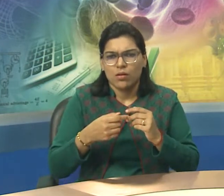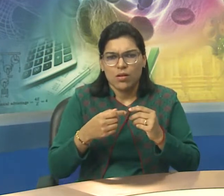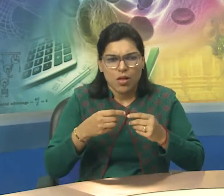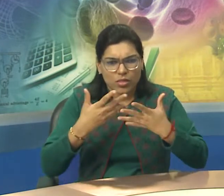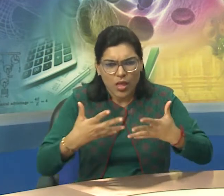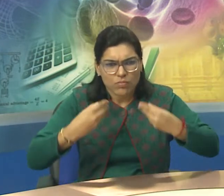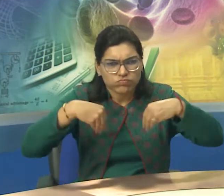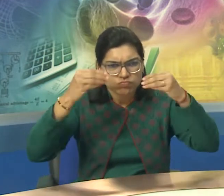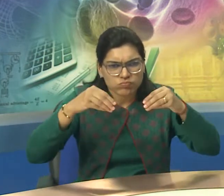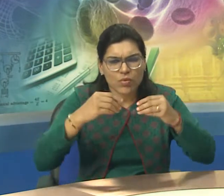responsibility